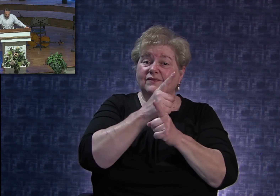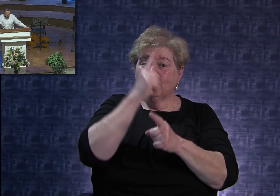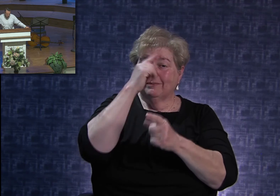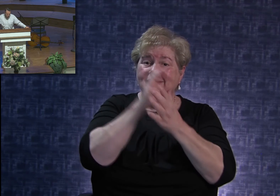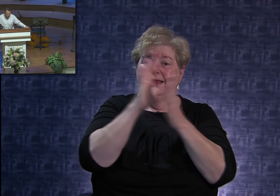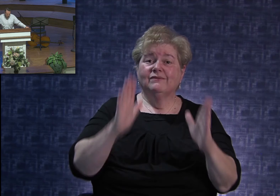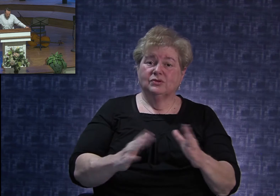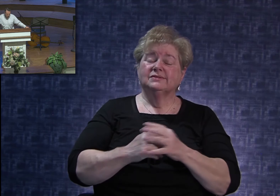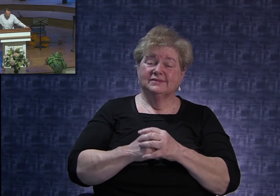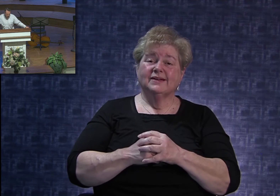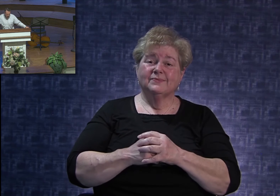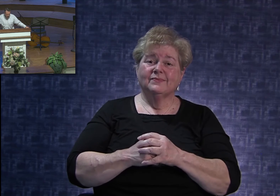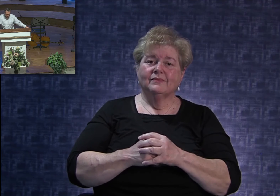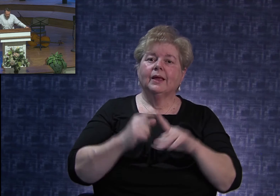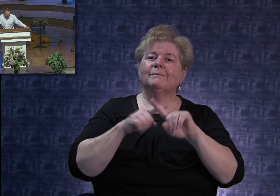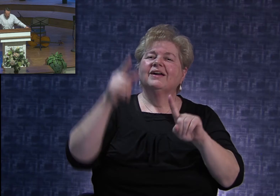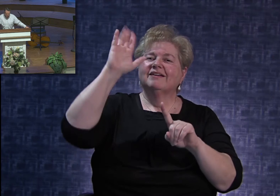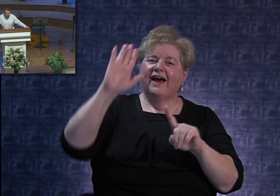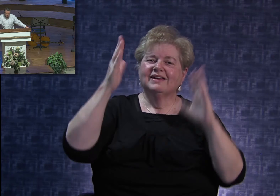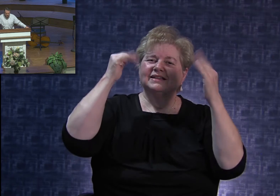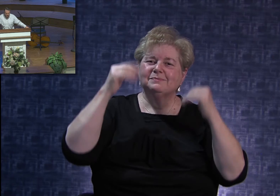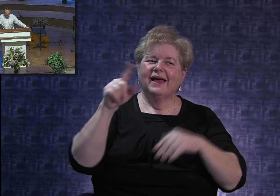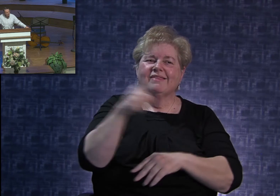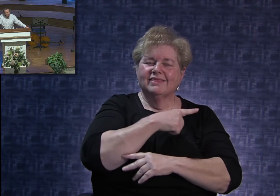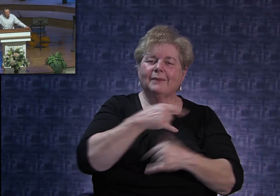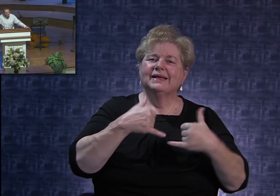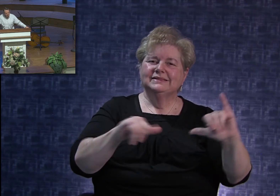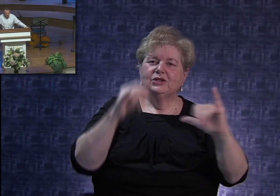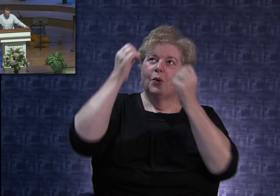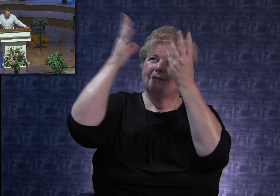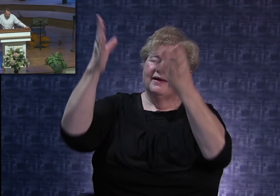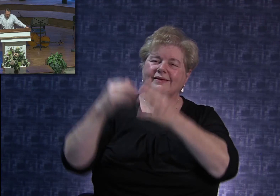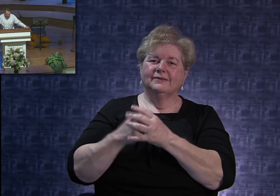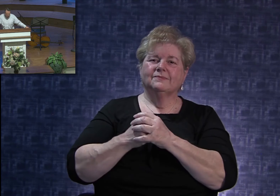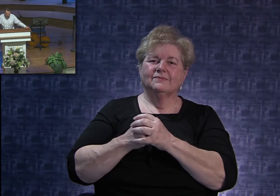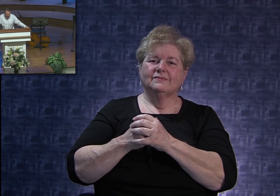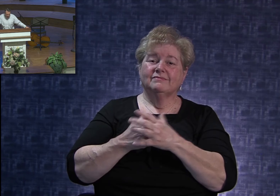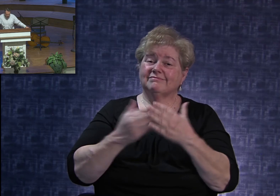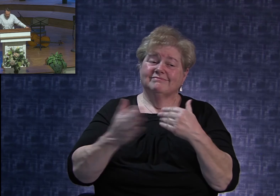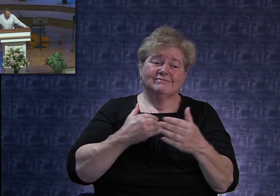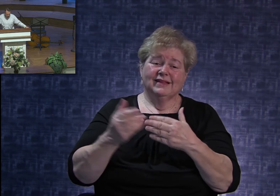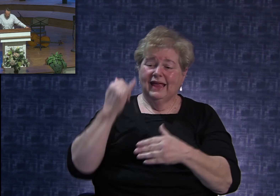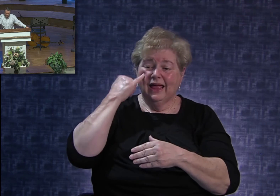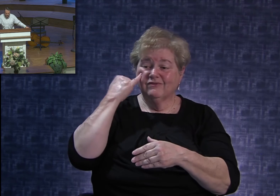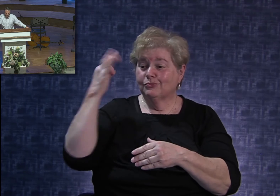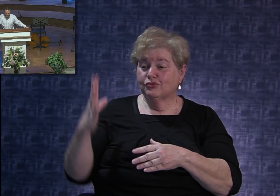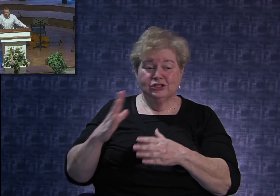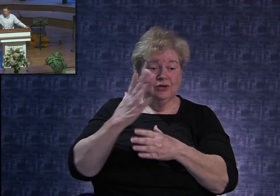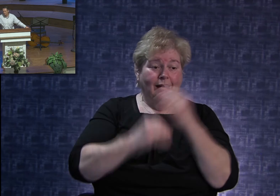people. But God expects them to be obedient even in the absence